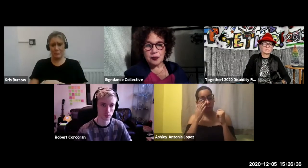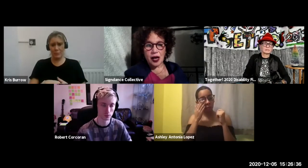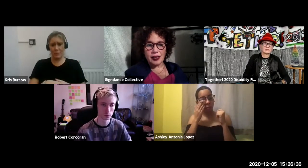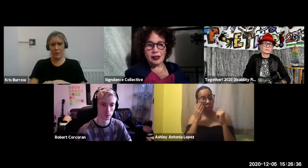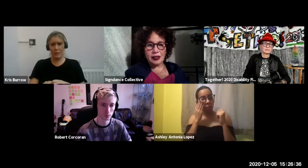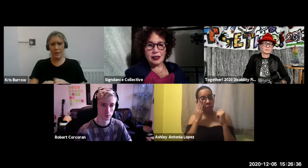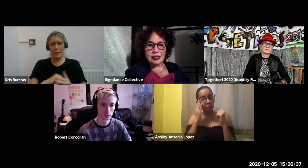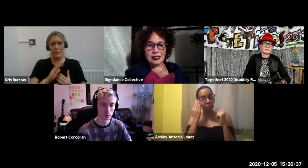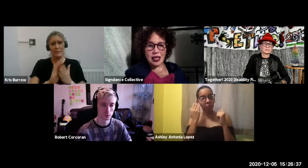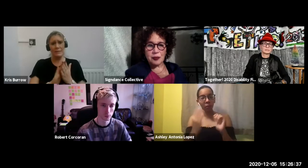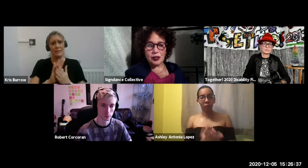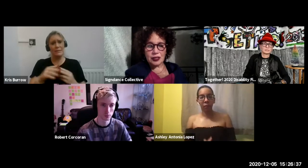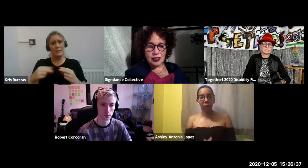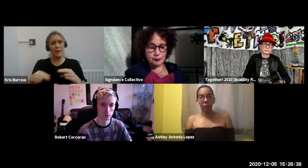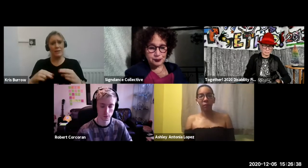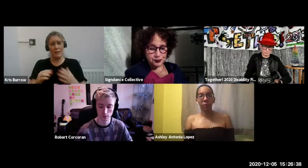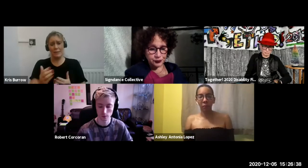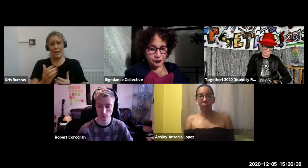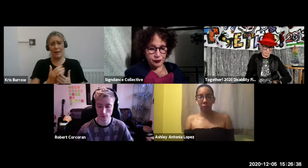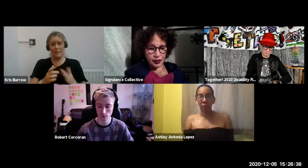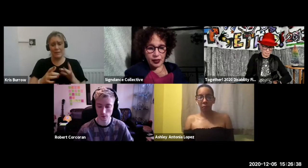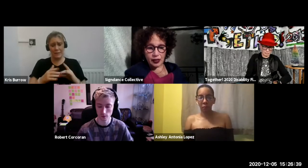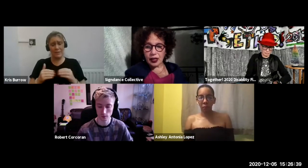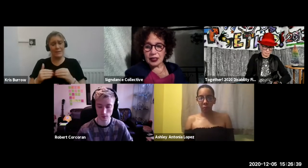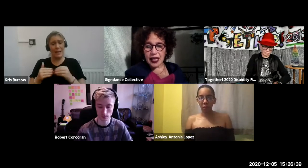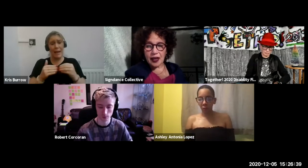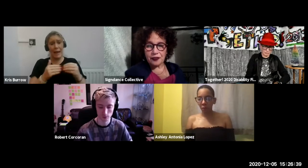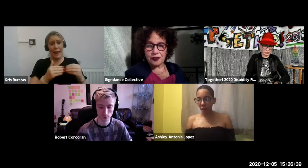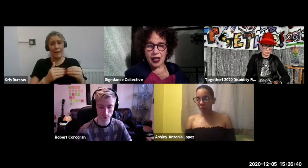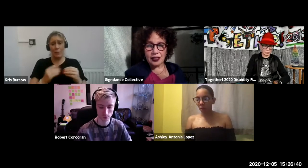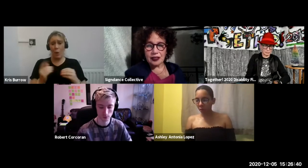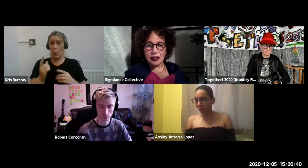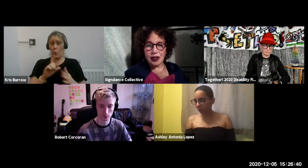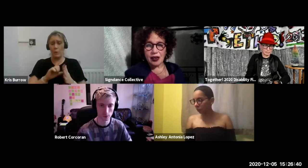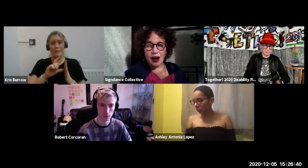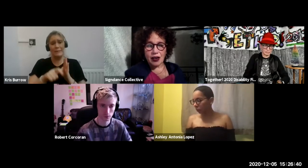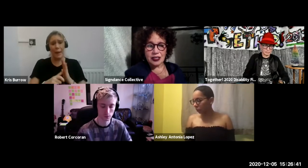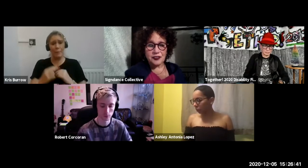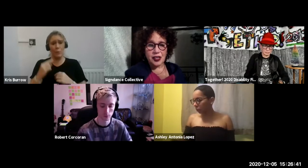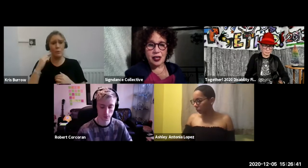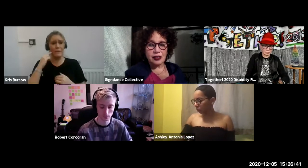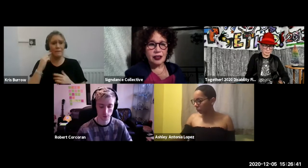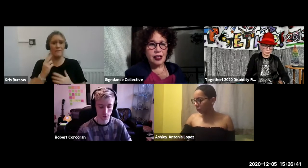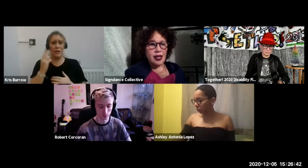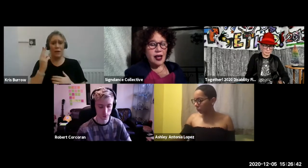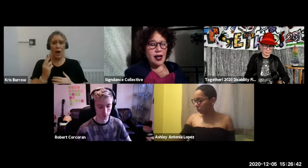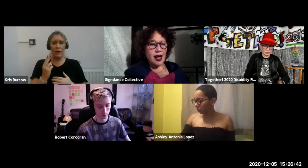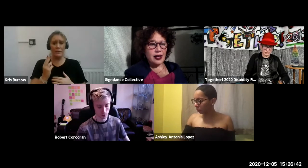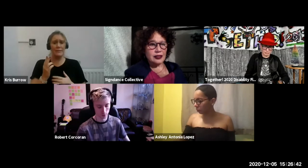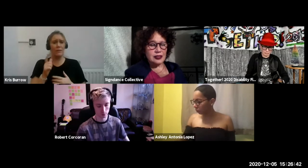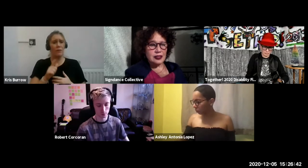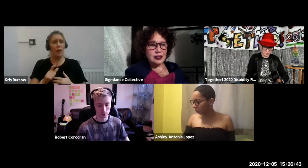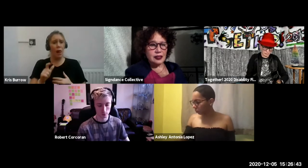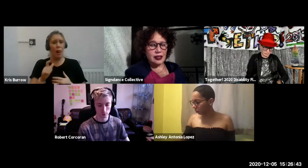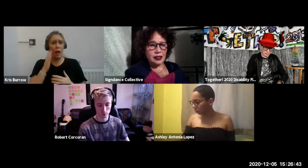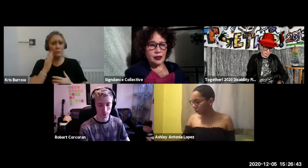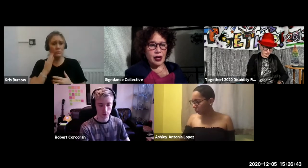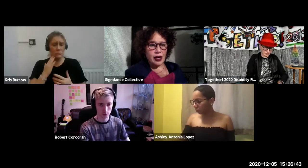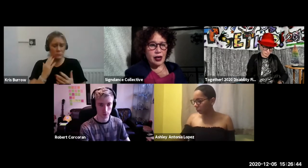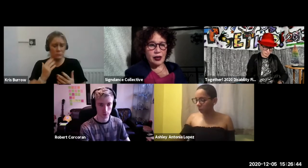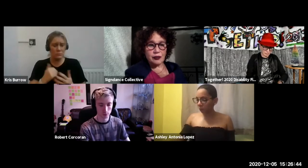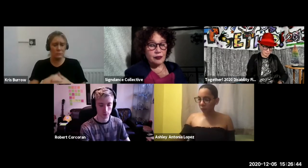led by disabled, deaf, and artists of color, and